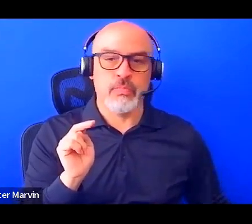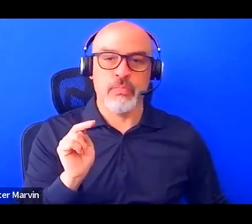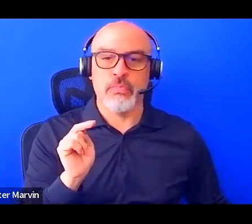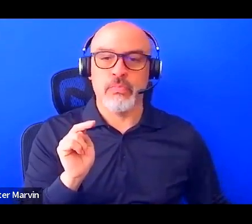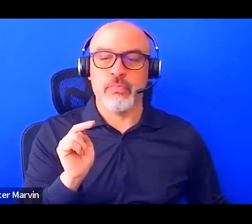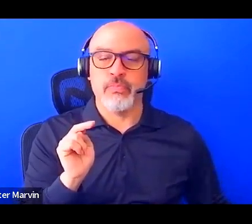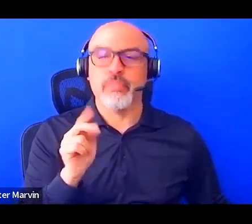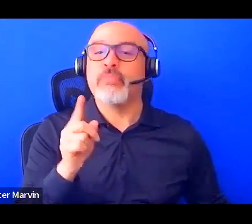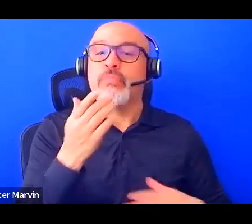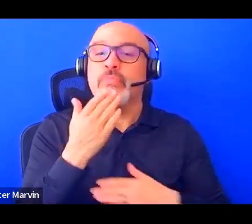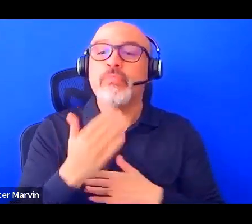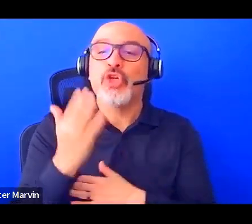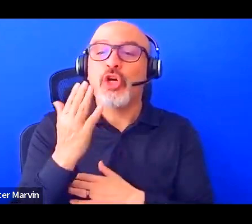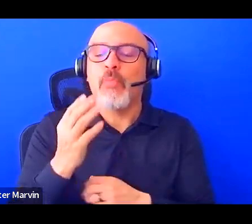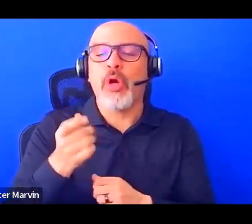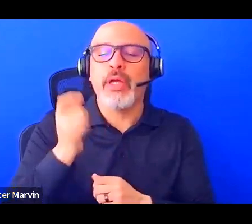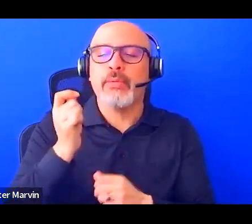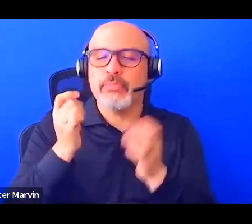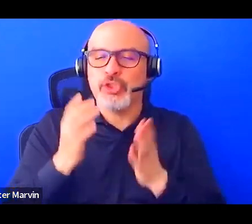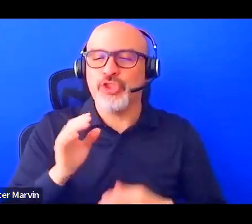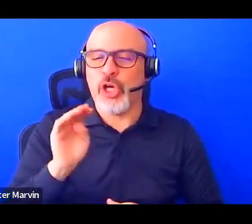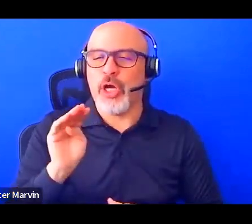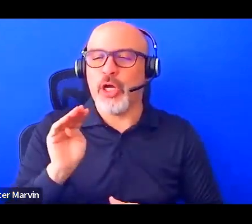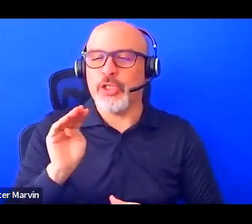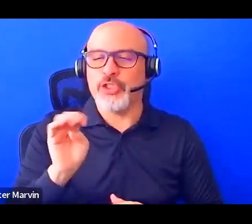Mr. Warren, good morning. I'm Judge Mercer.